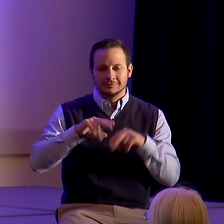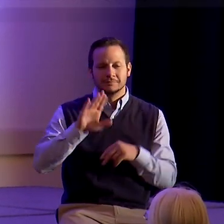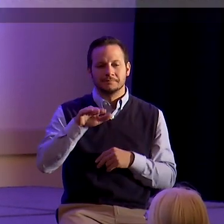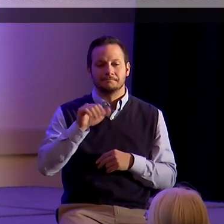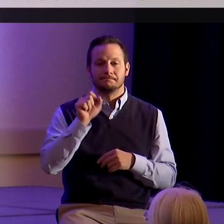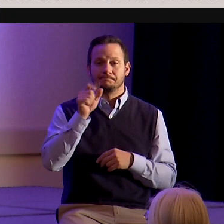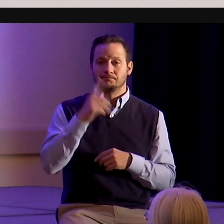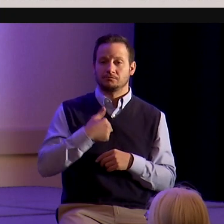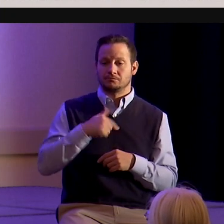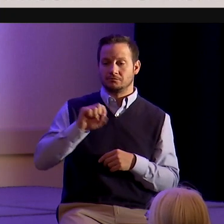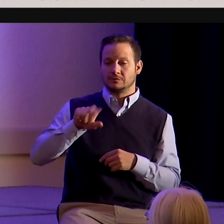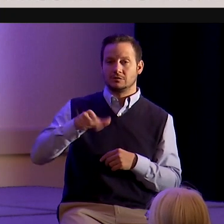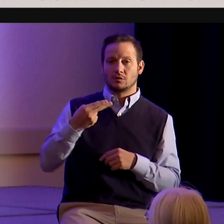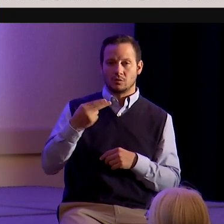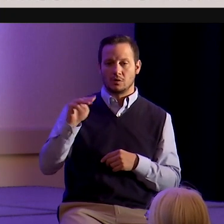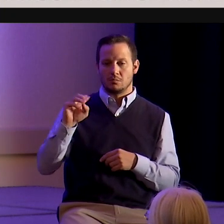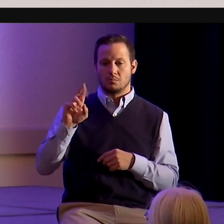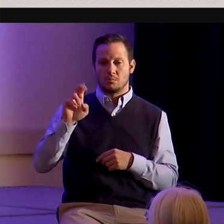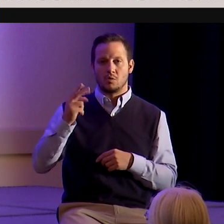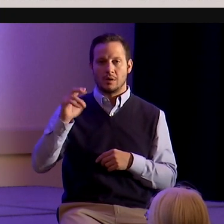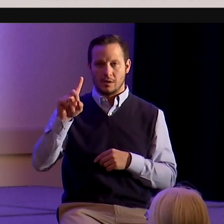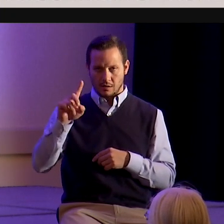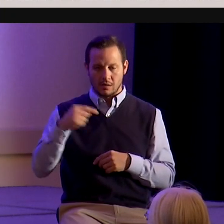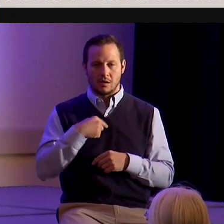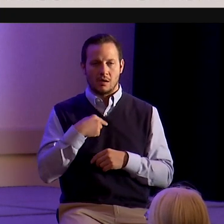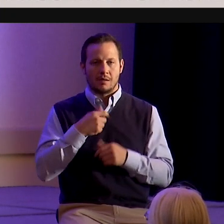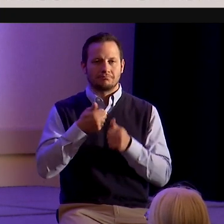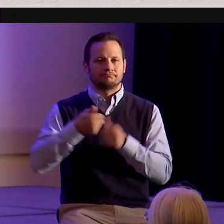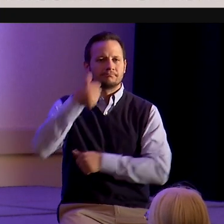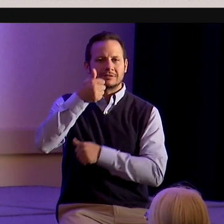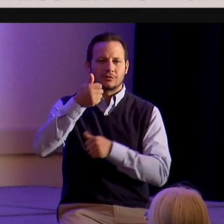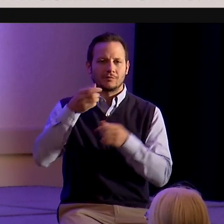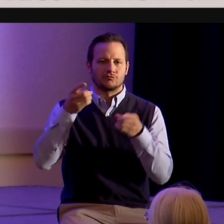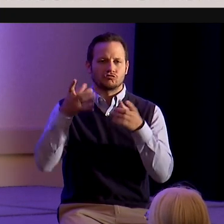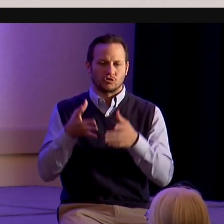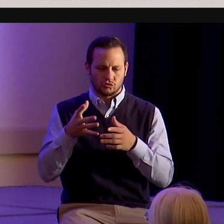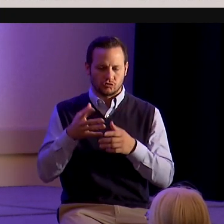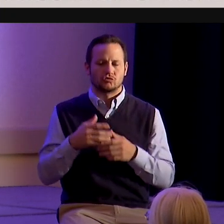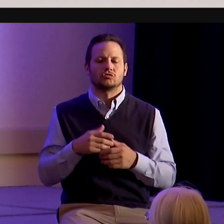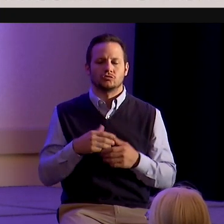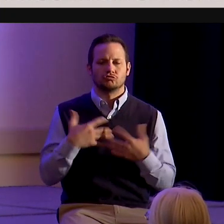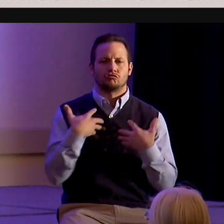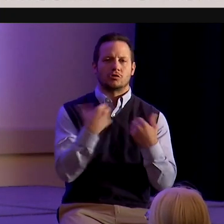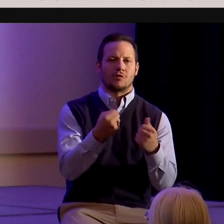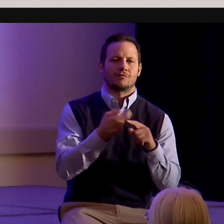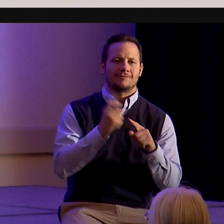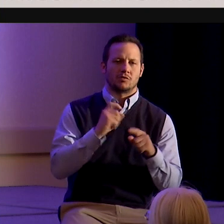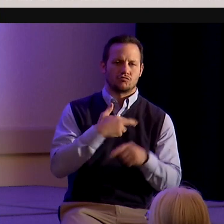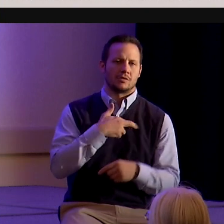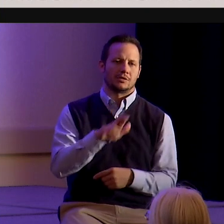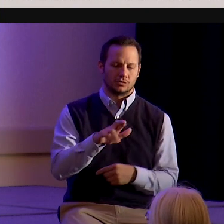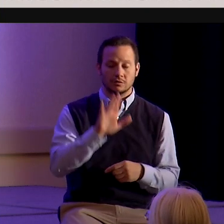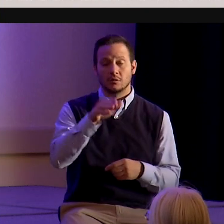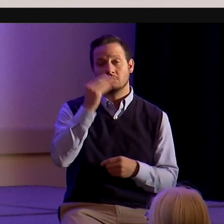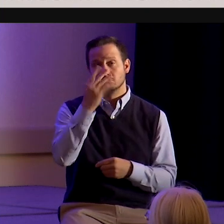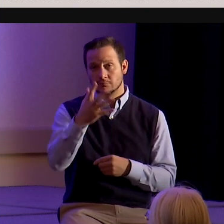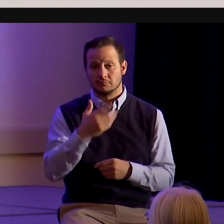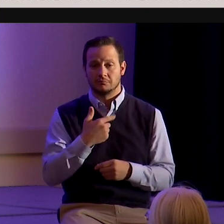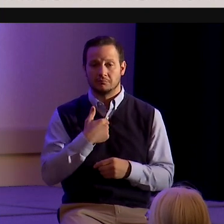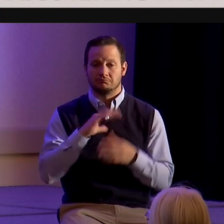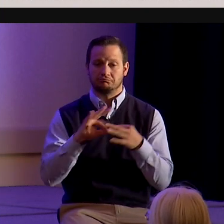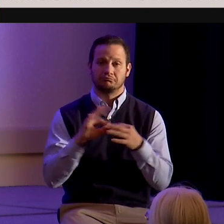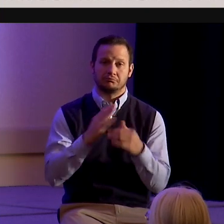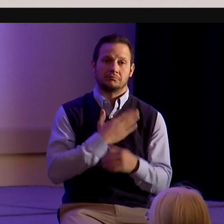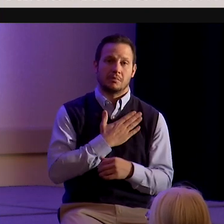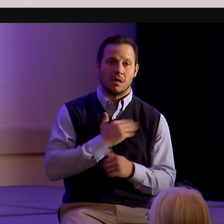I'm Sarah Morehead. I'm the executive director of Recovering from Religion. So a couple things that we're going to talk about. First of all, I'm going to tell you about my life